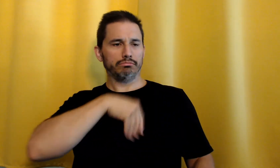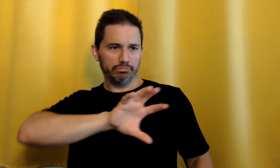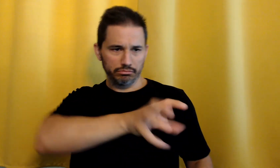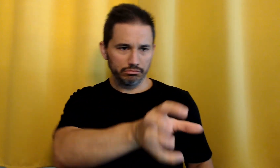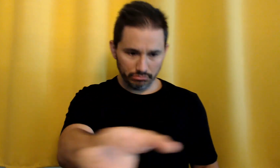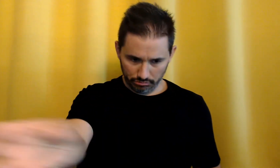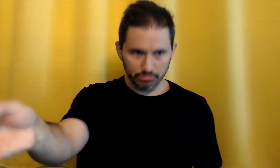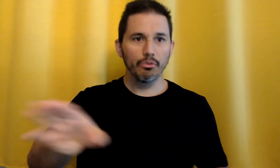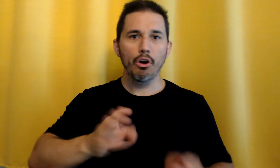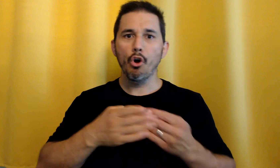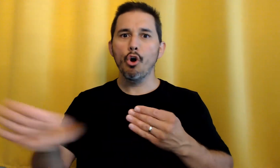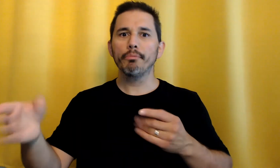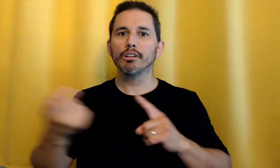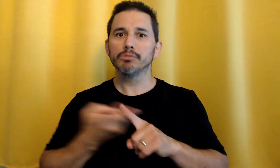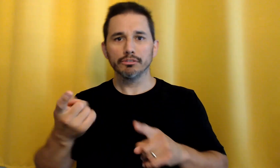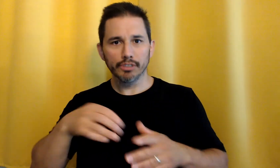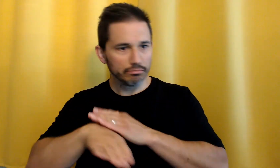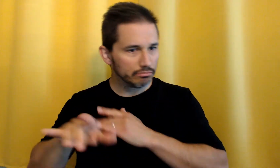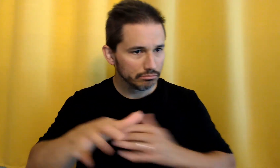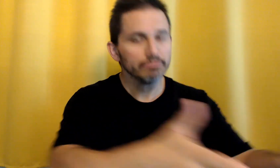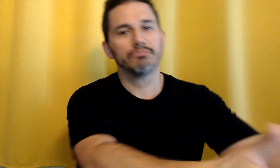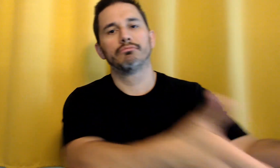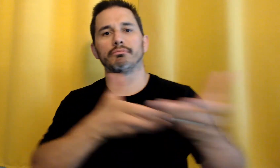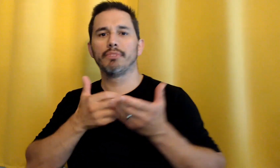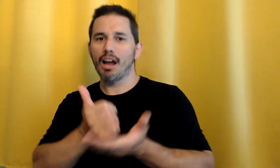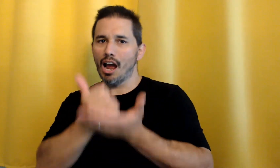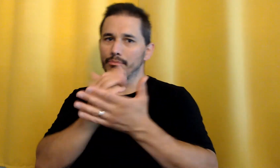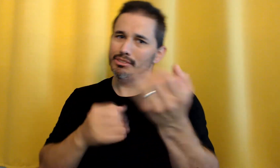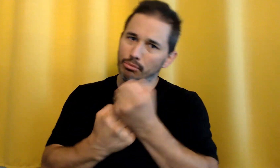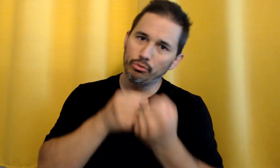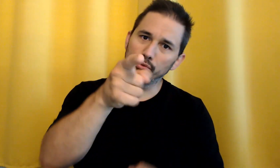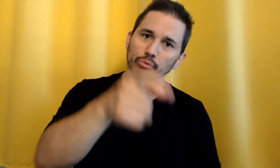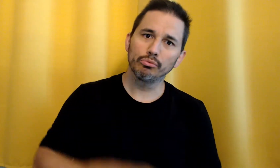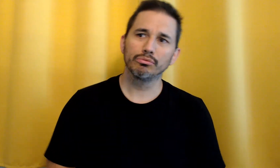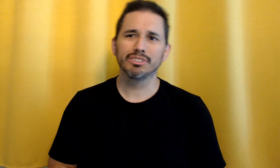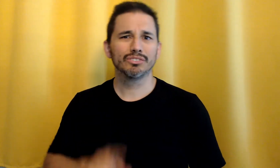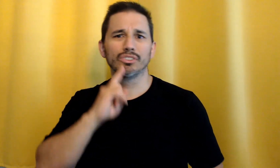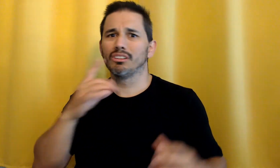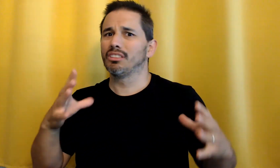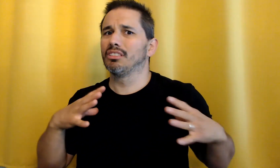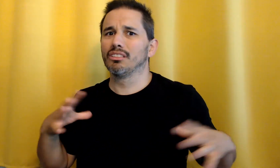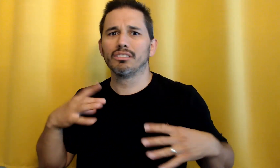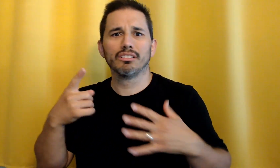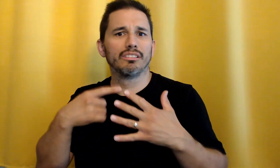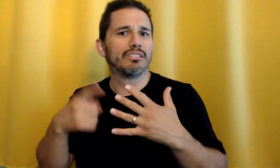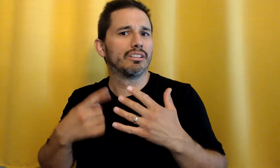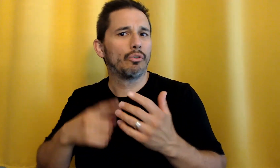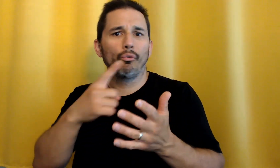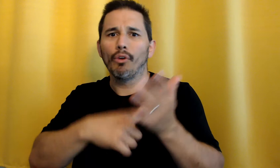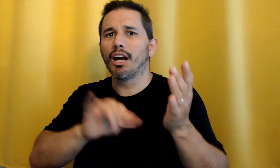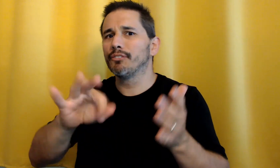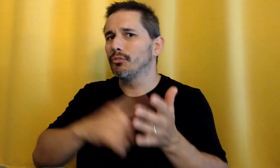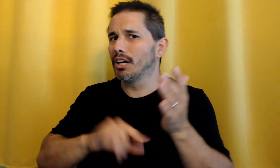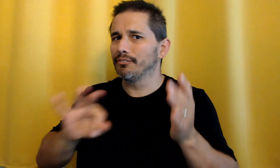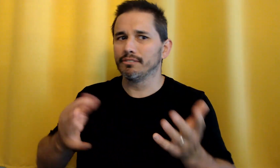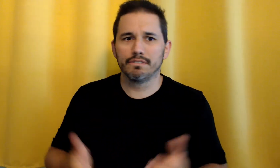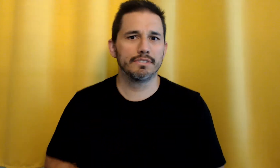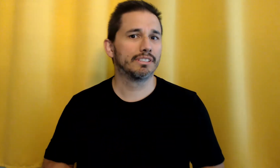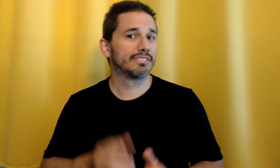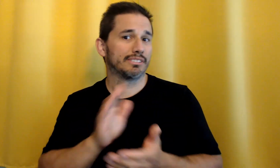fire alarm from their house, they could simply walk into your home because that door has already been unlocked, and then they'd be able to help you in that time